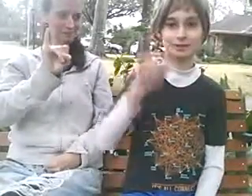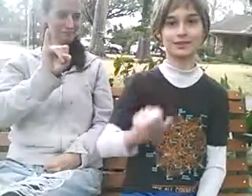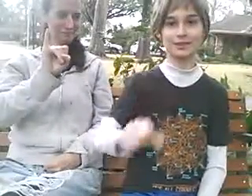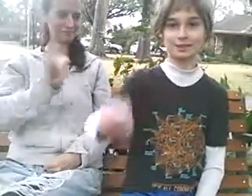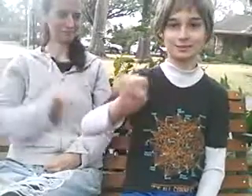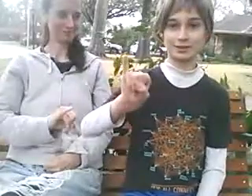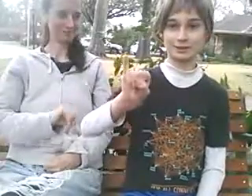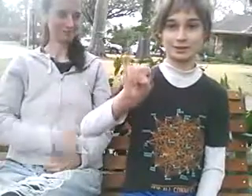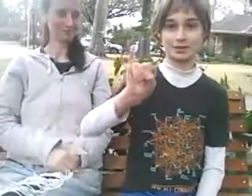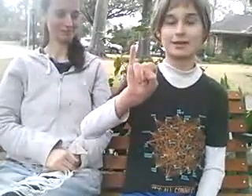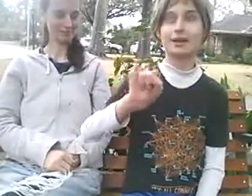Pinky finger.